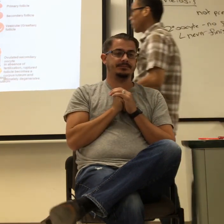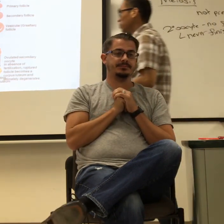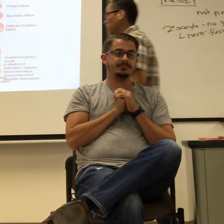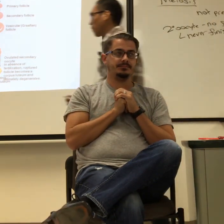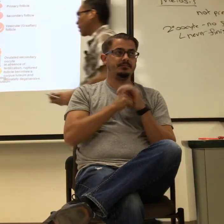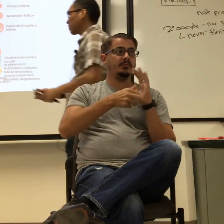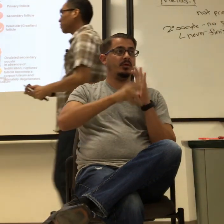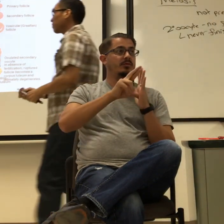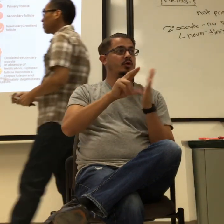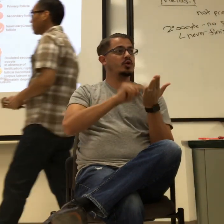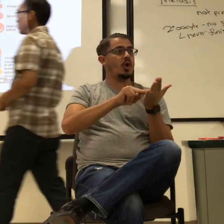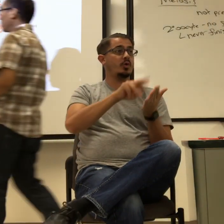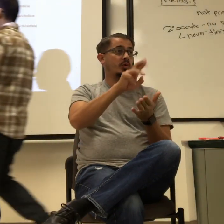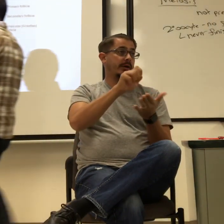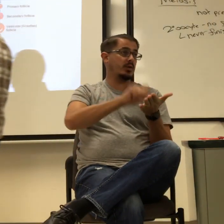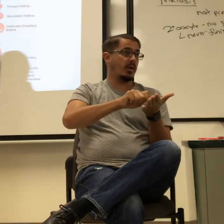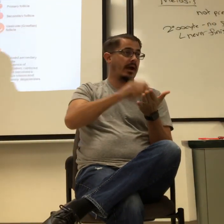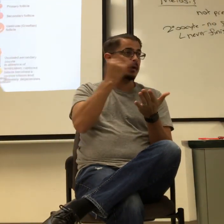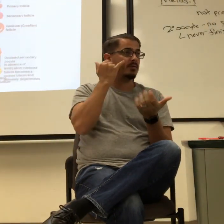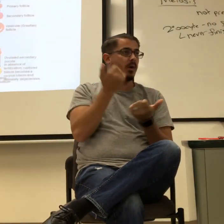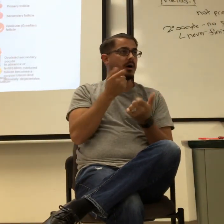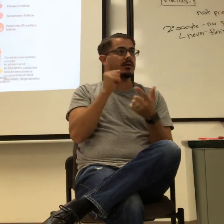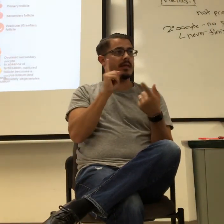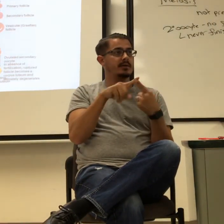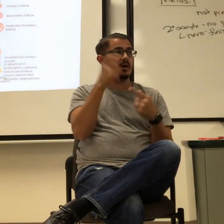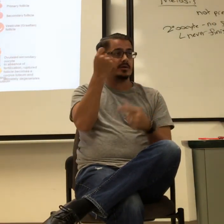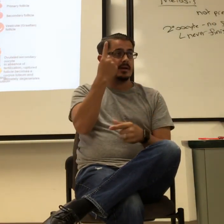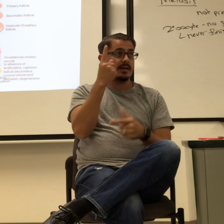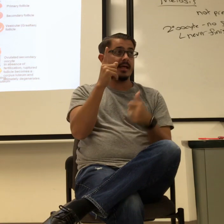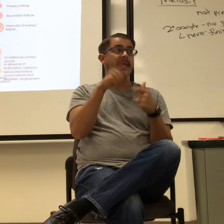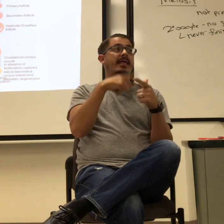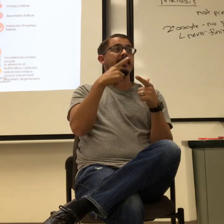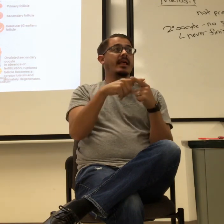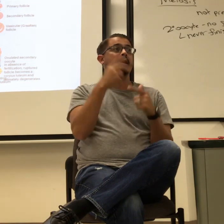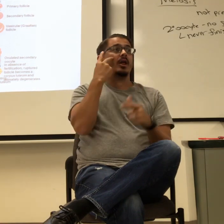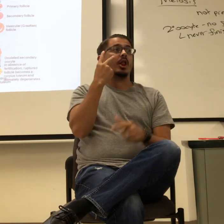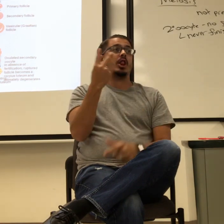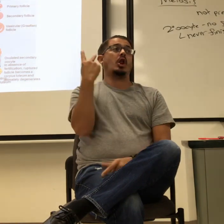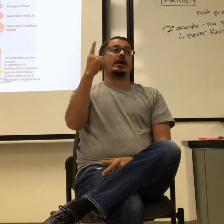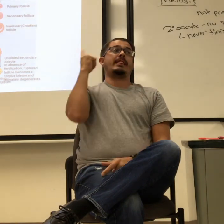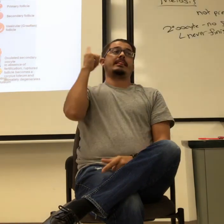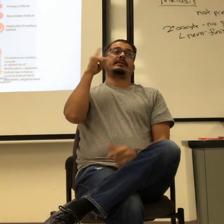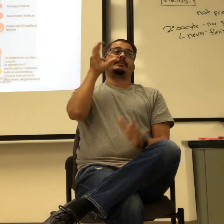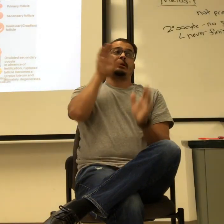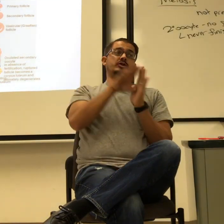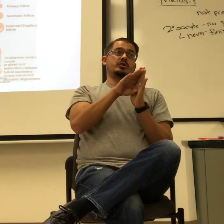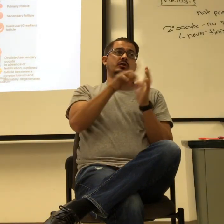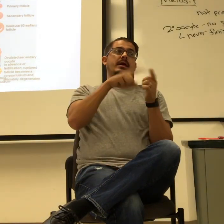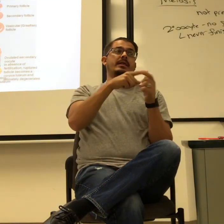Go over your notes, rewrite them until you understand them, and then look at this figure. And then with your notes that you've